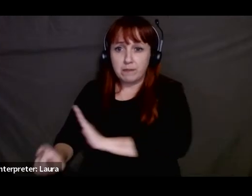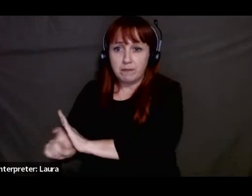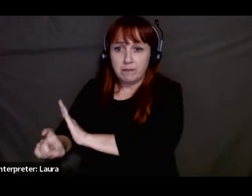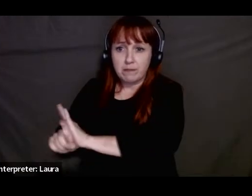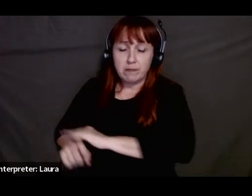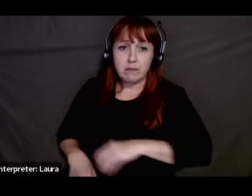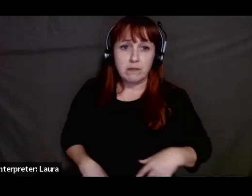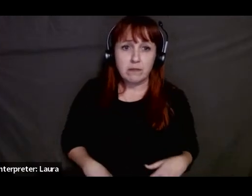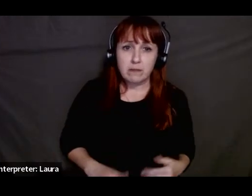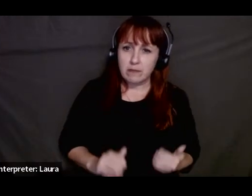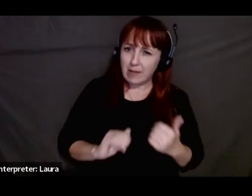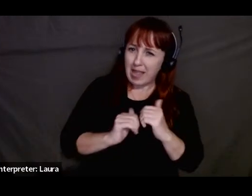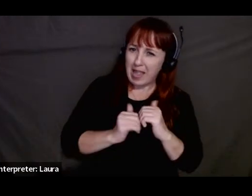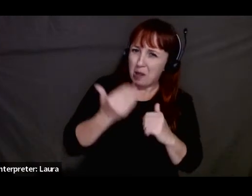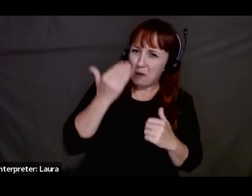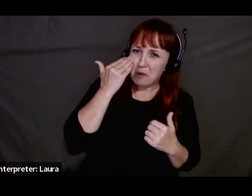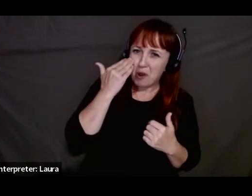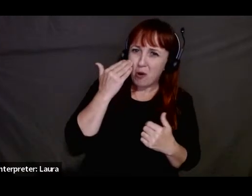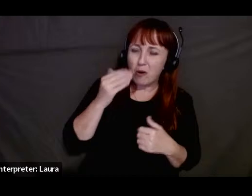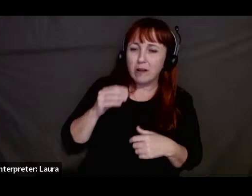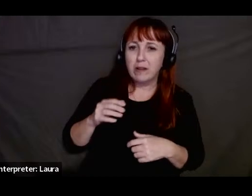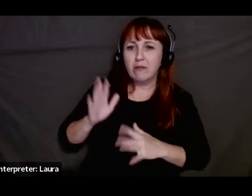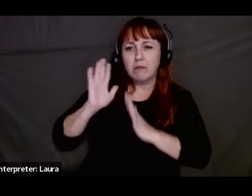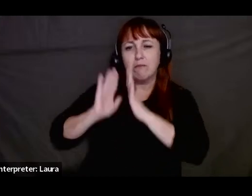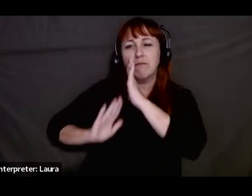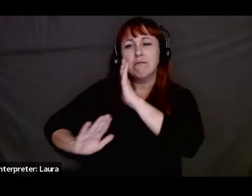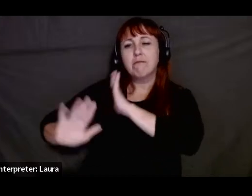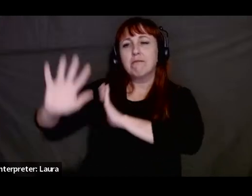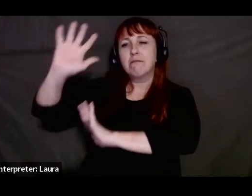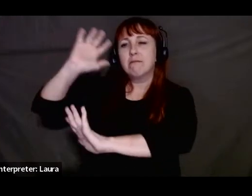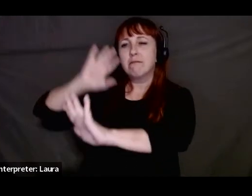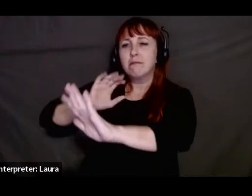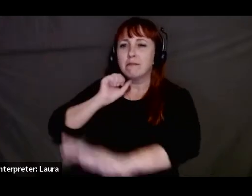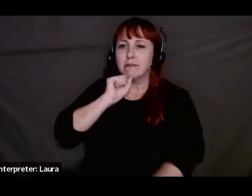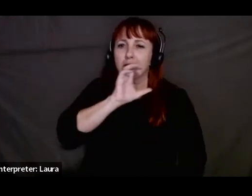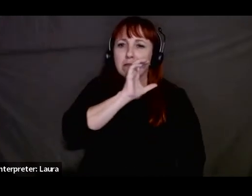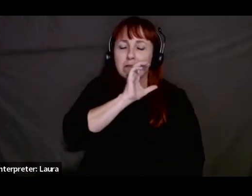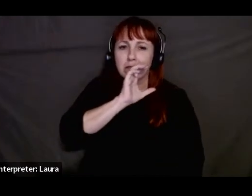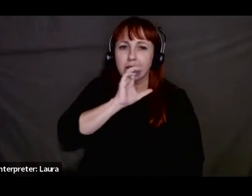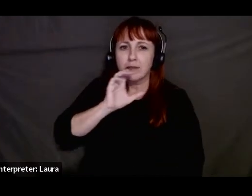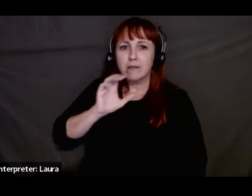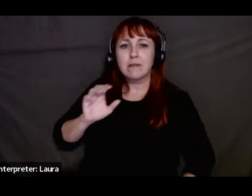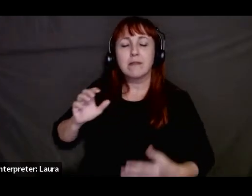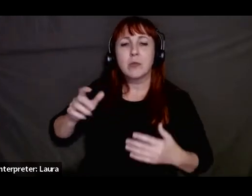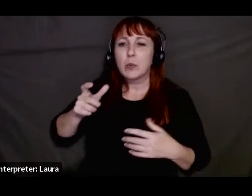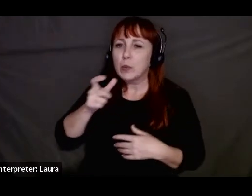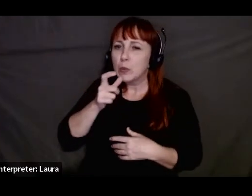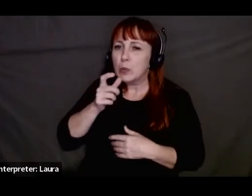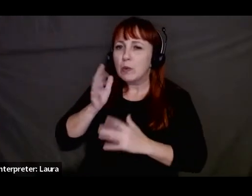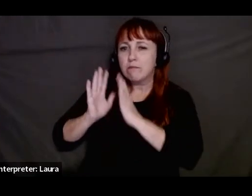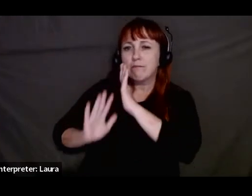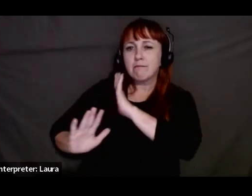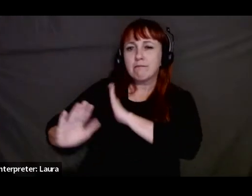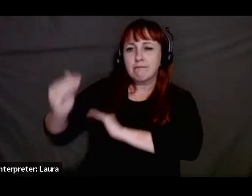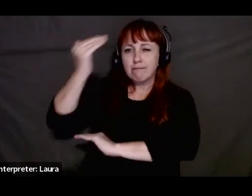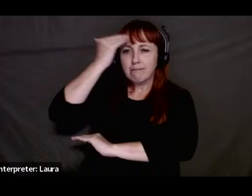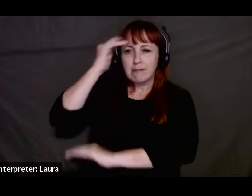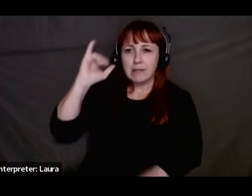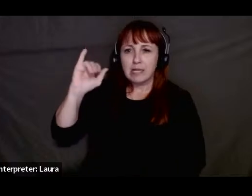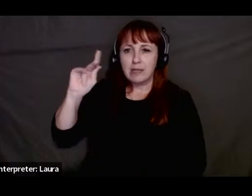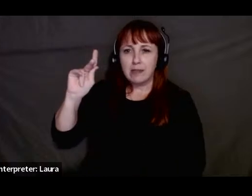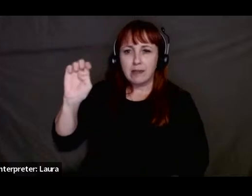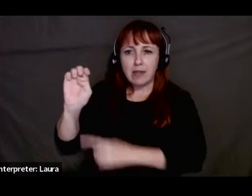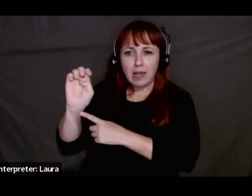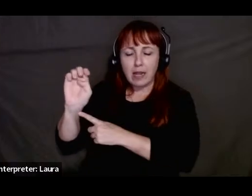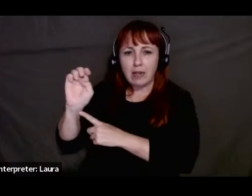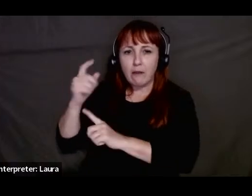How do I know some of these things? It's from Ike Kupuna. Ike Kupuna, ancestral insight and knowledge given